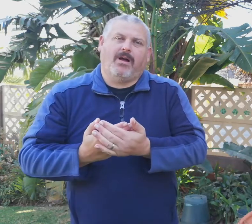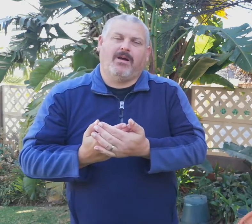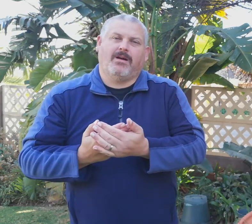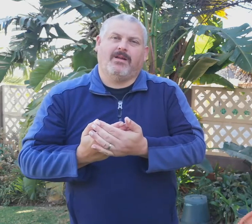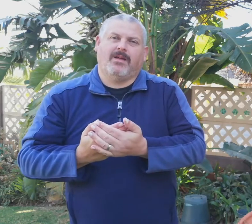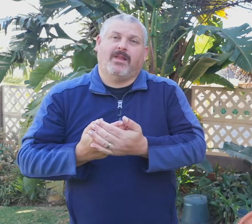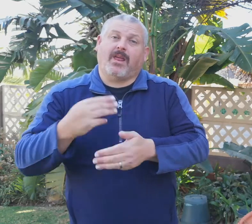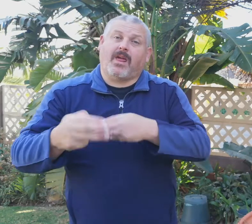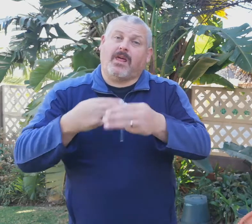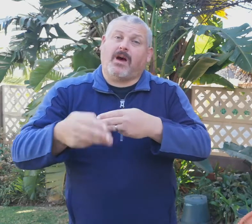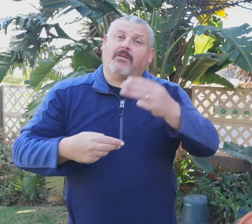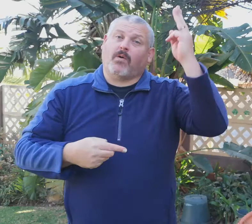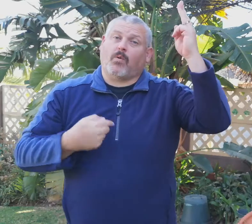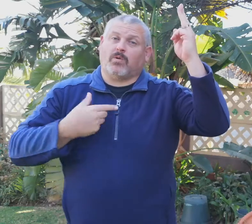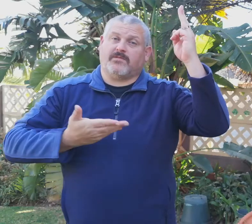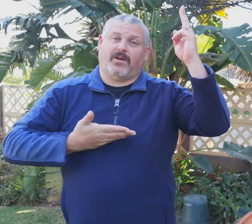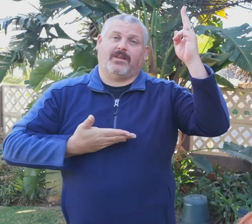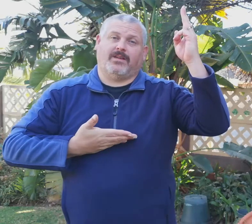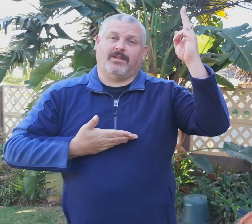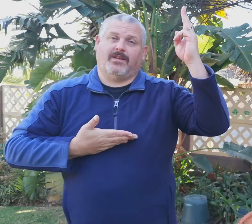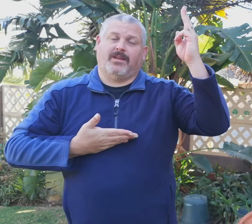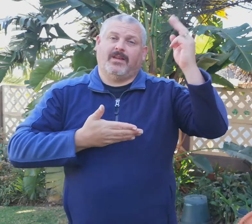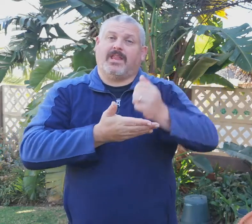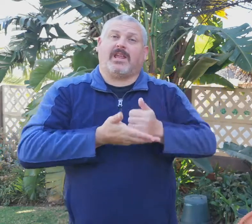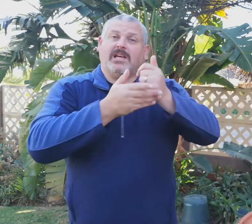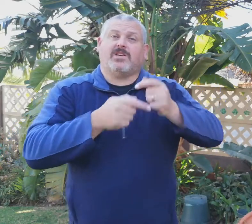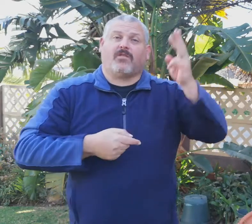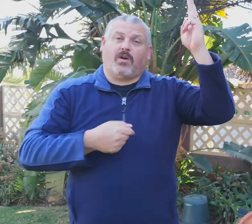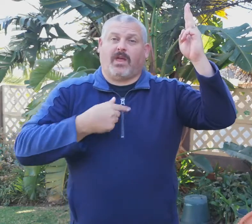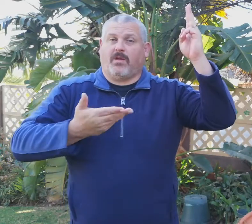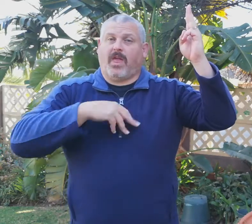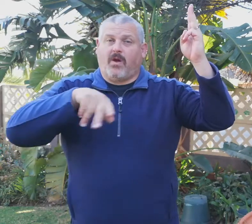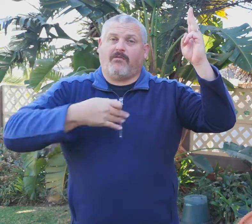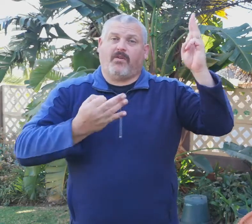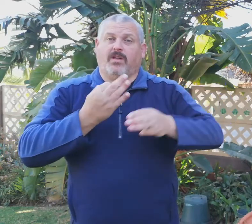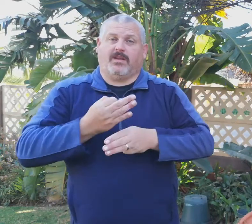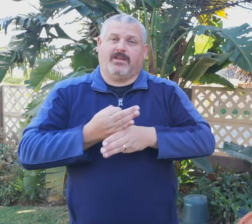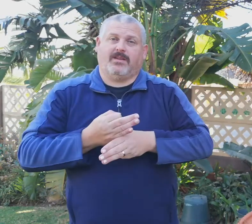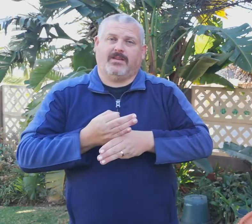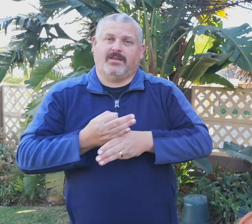mag die genade van God ons Vader, the grace of God our Father,